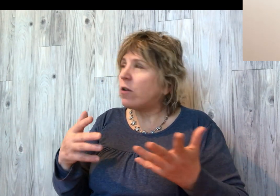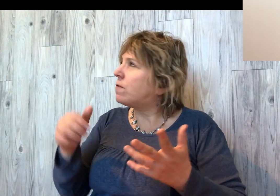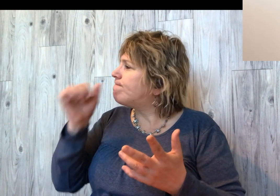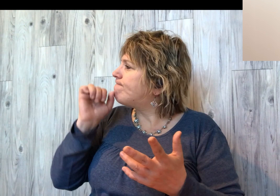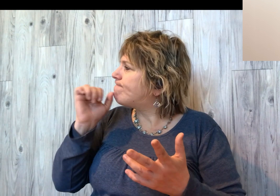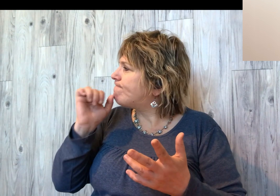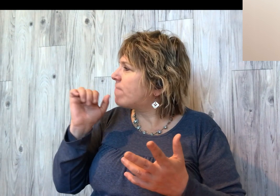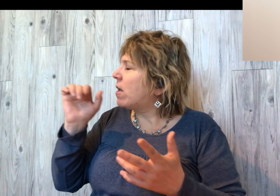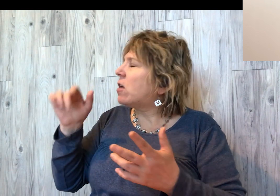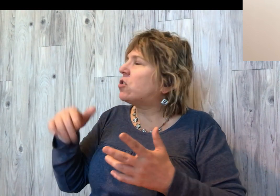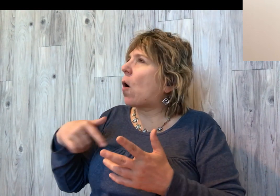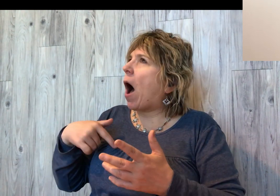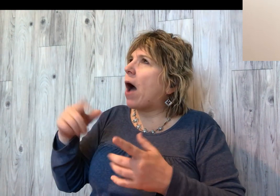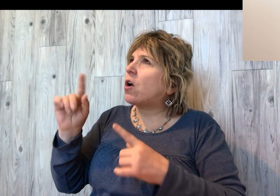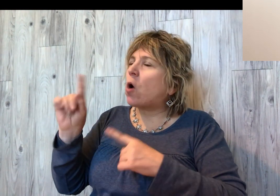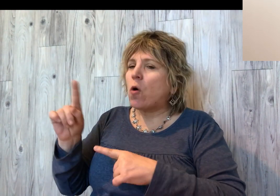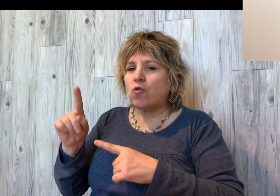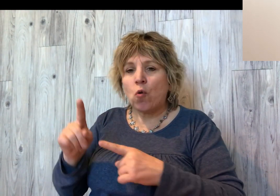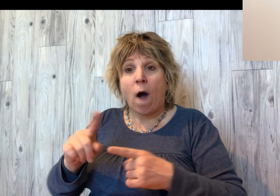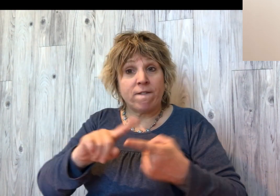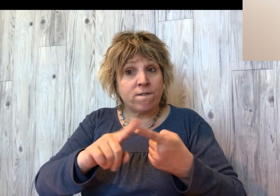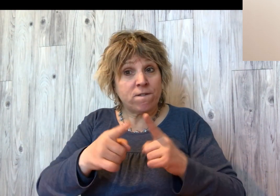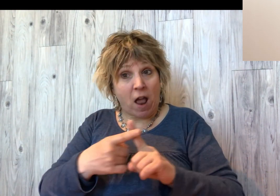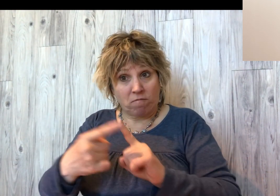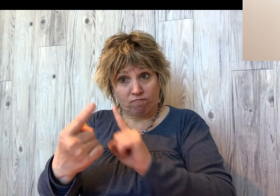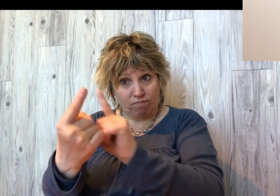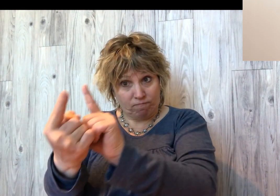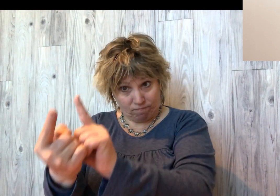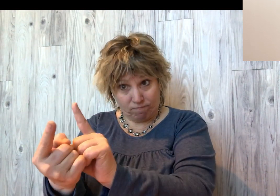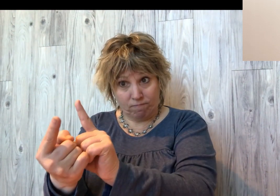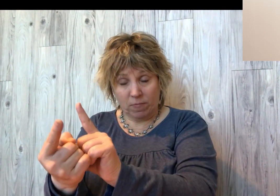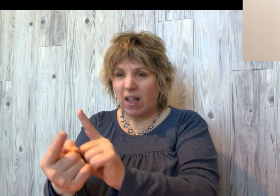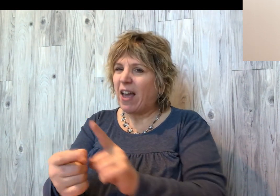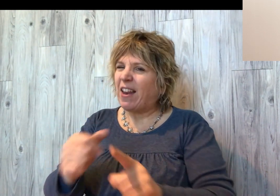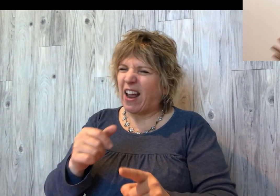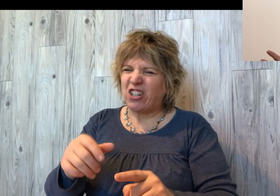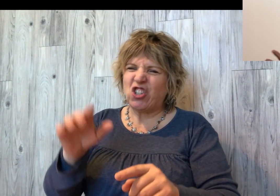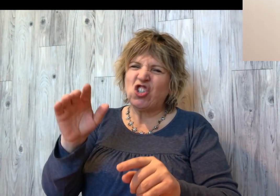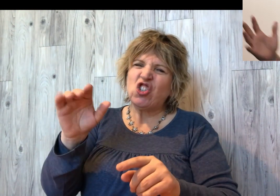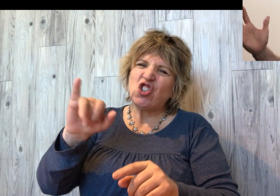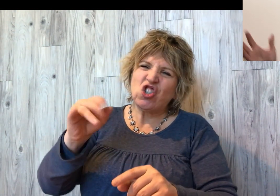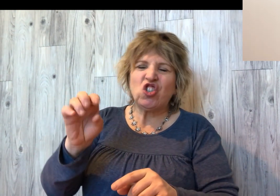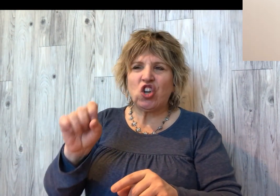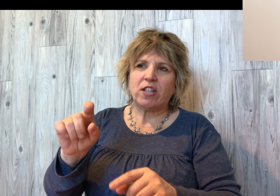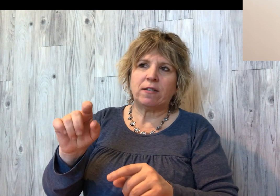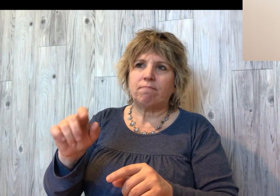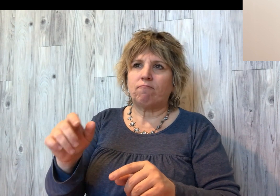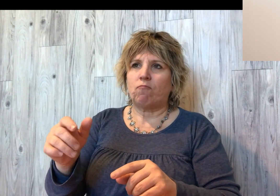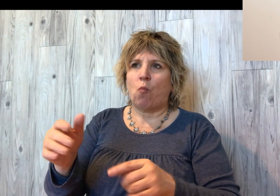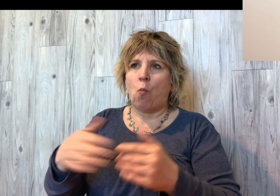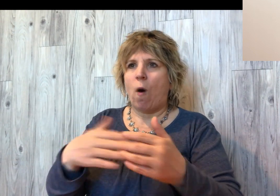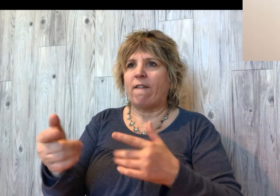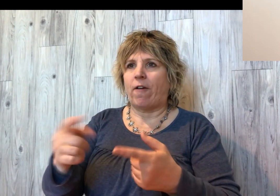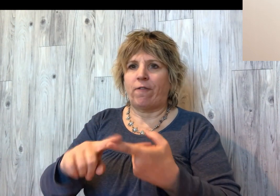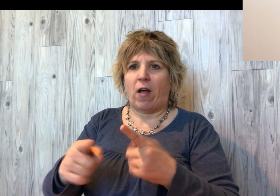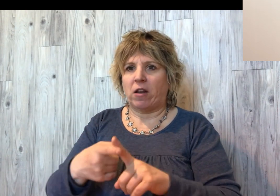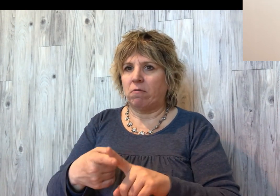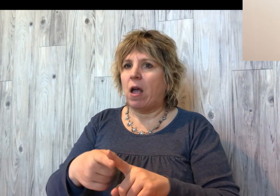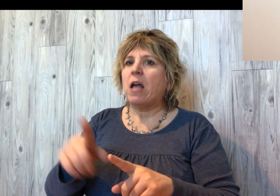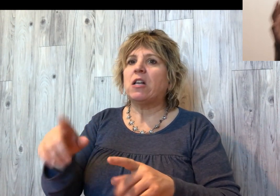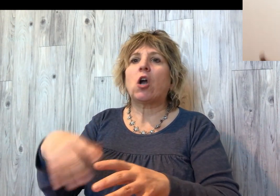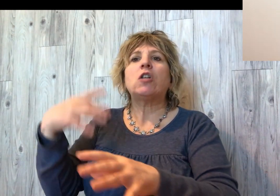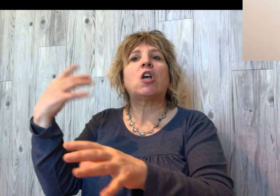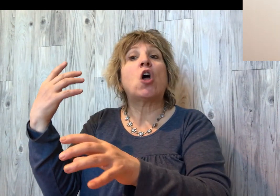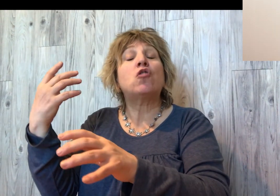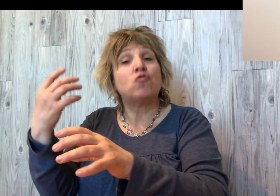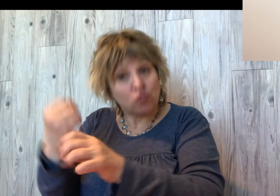is, I want to deal with that, Lord. And then I go to a trusted friend. Not a friend who's gonna agree with me, oh, they're terrible, and I can't believe they talked to you that way, and